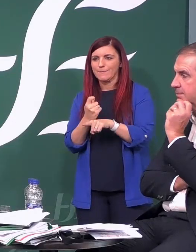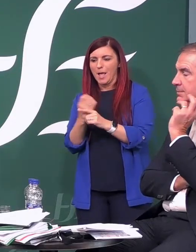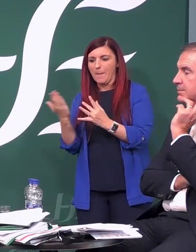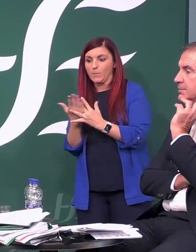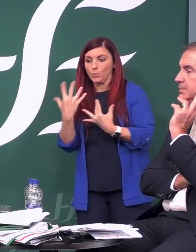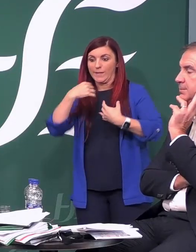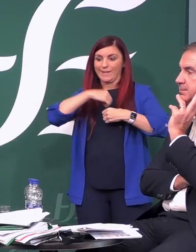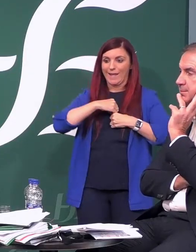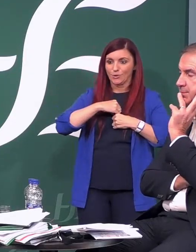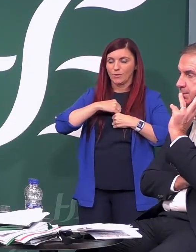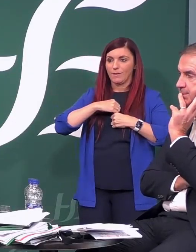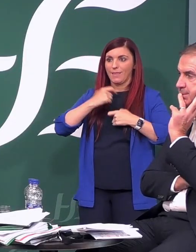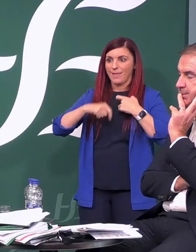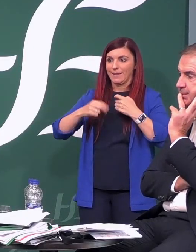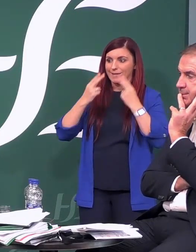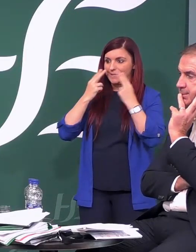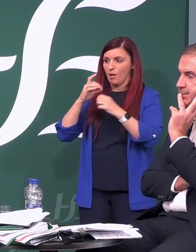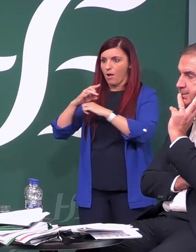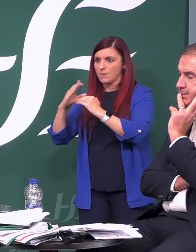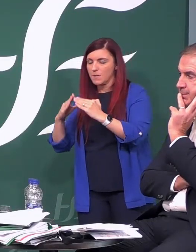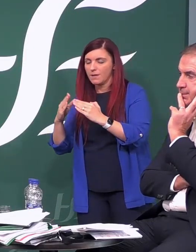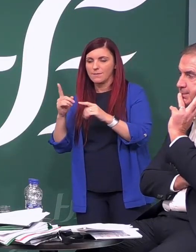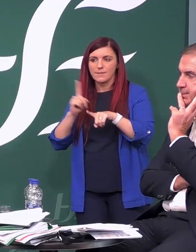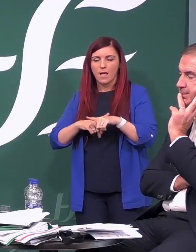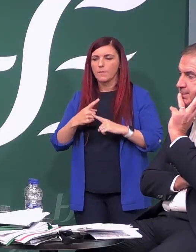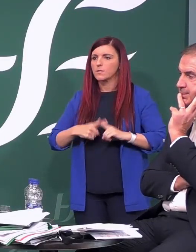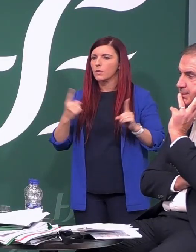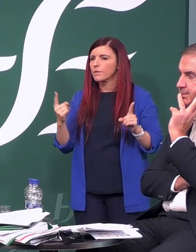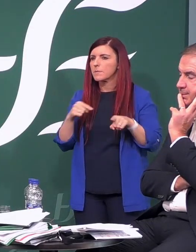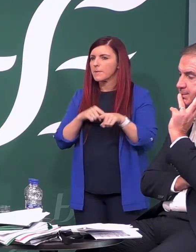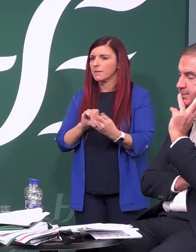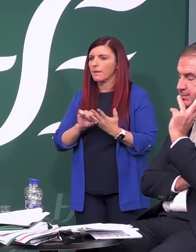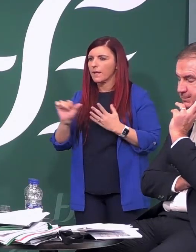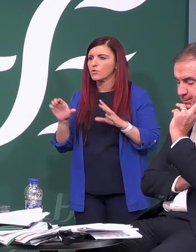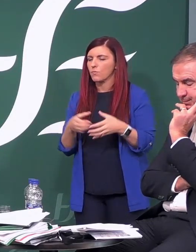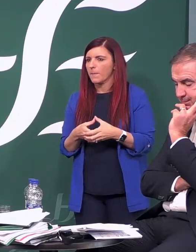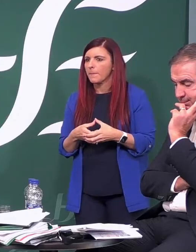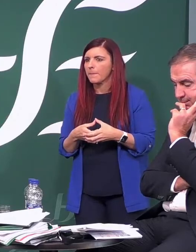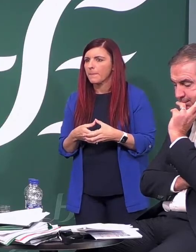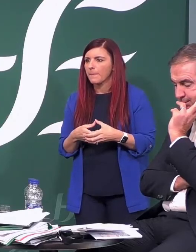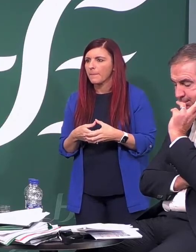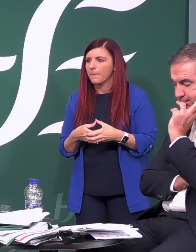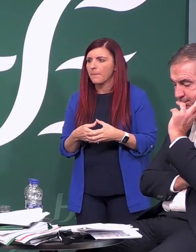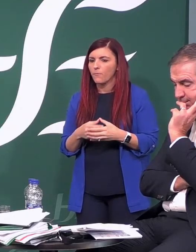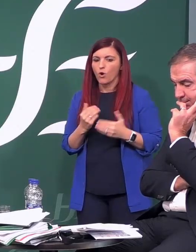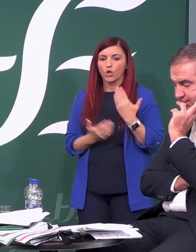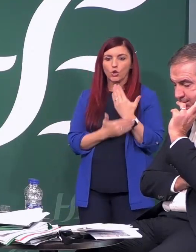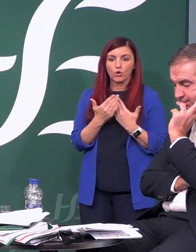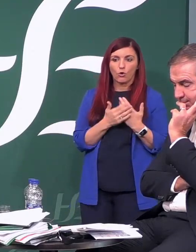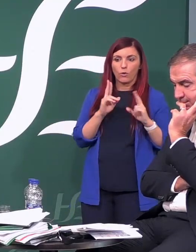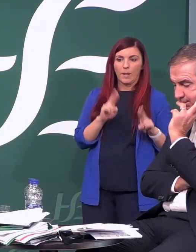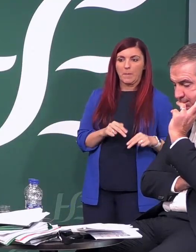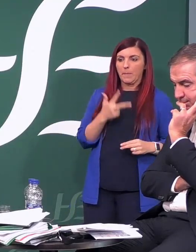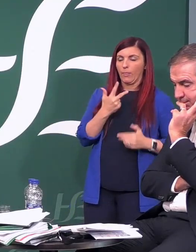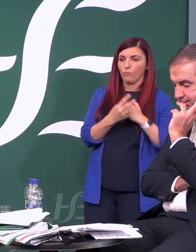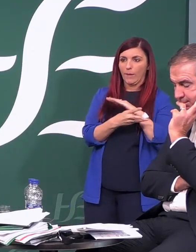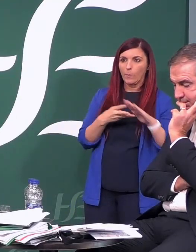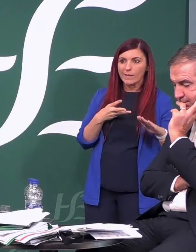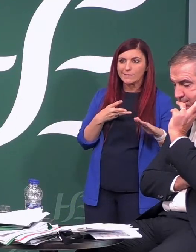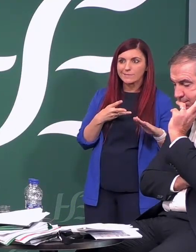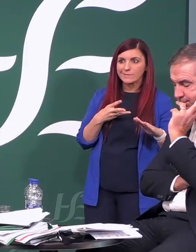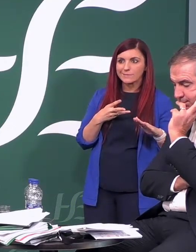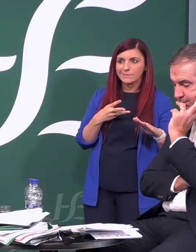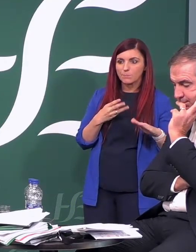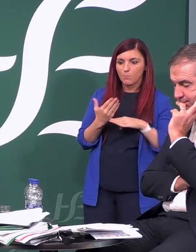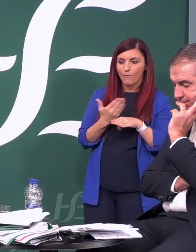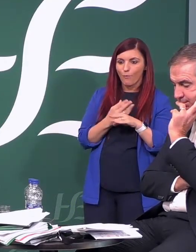tendency towards an increased number of cases in younger age groups in recent weeks, and they convert at a much lower rate. At